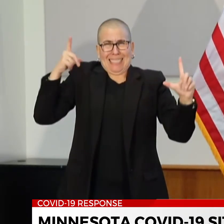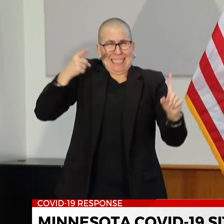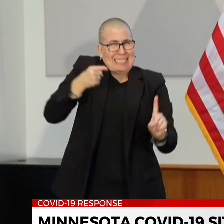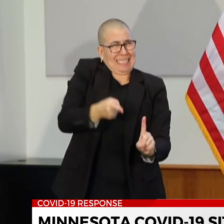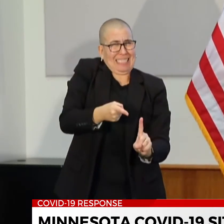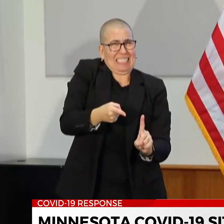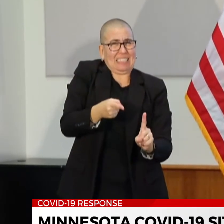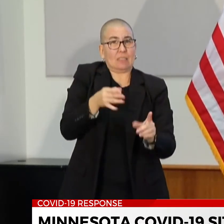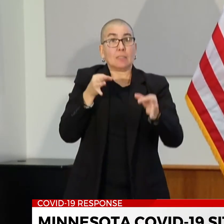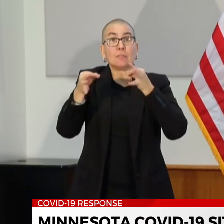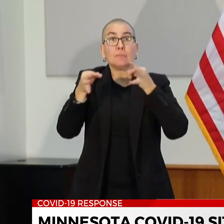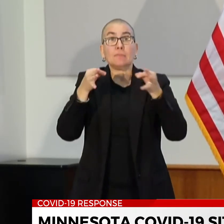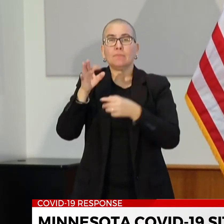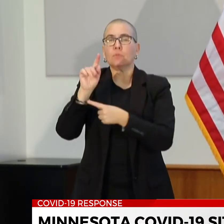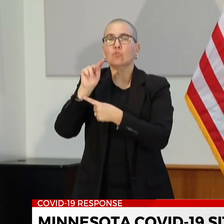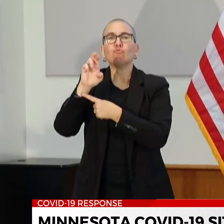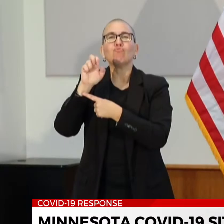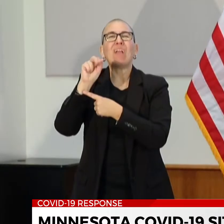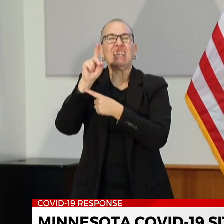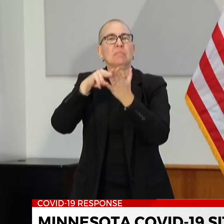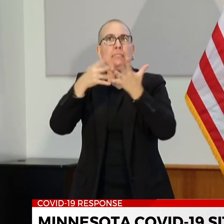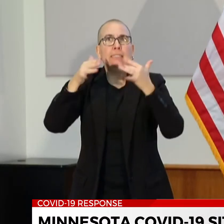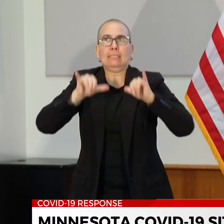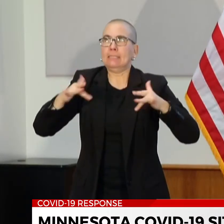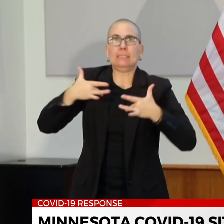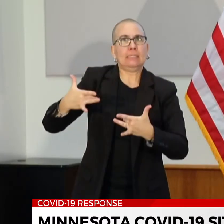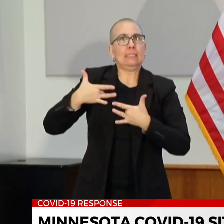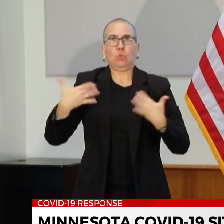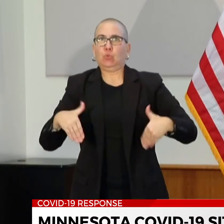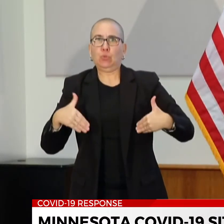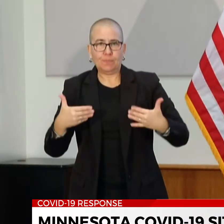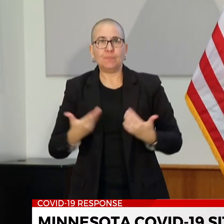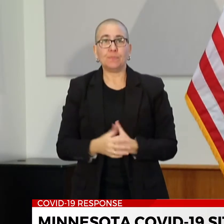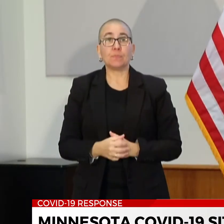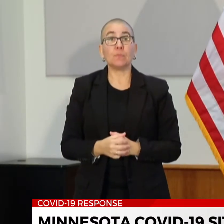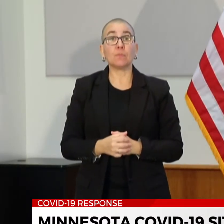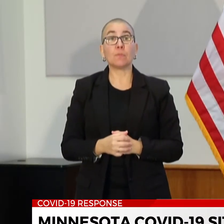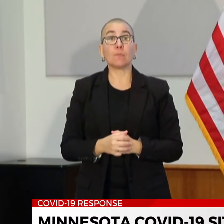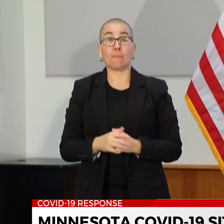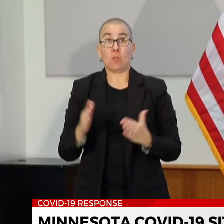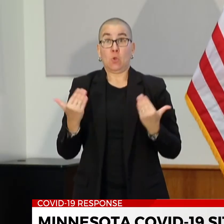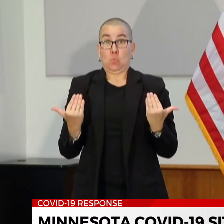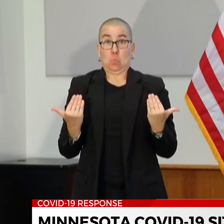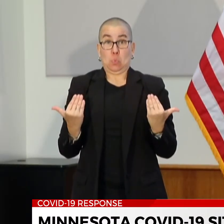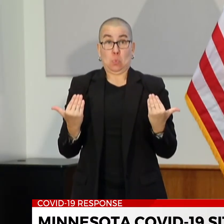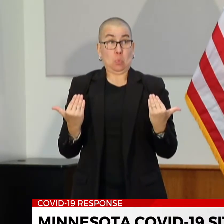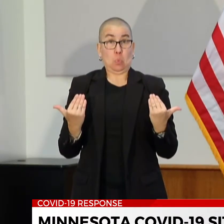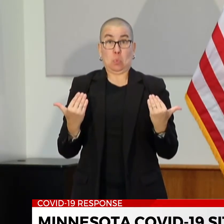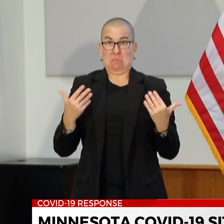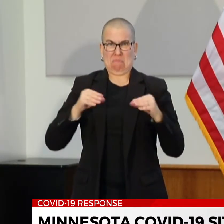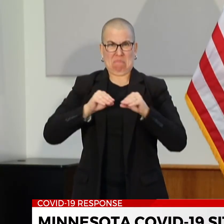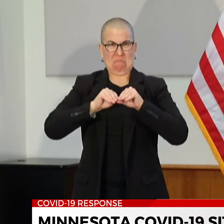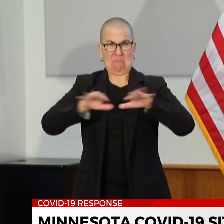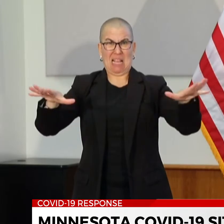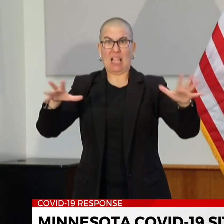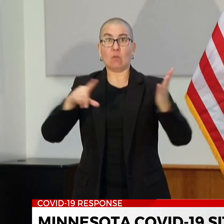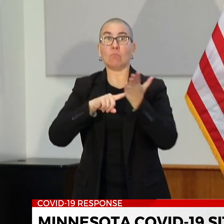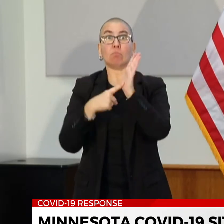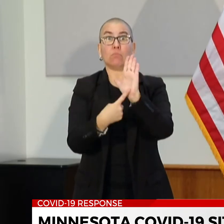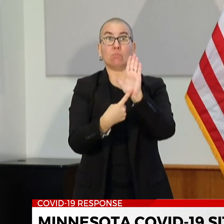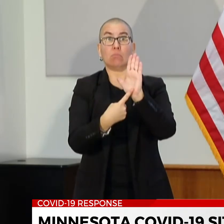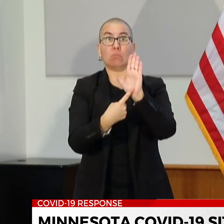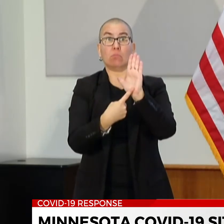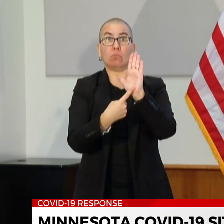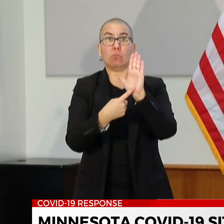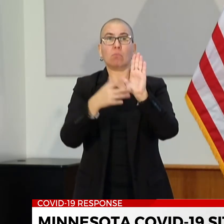So we just want to put, again, this kind of complete picture of the course of the pandemic in front of you, rather than looking simply on what happened over the last